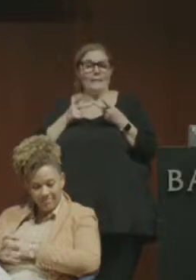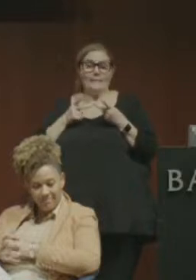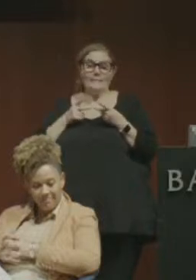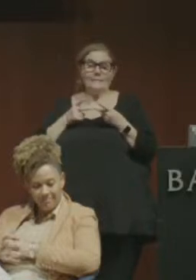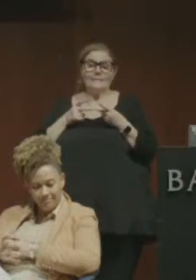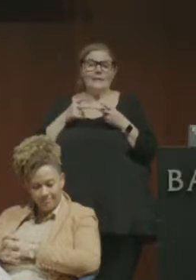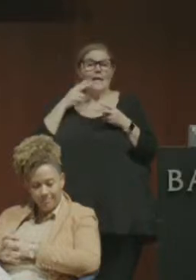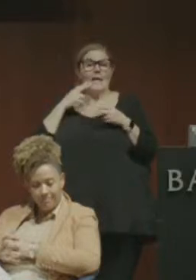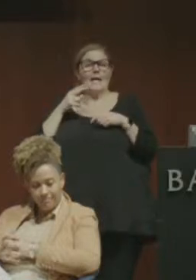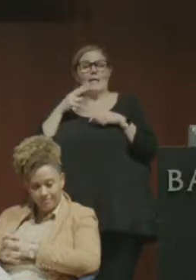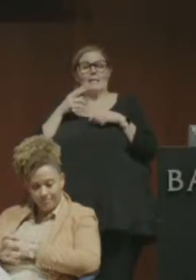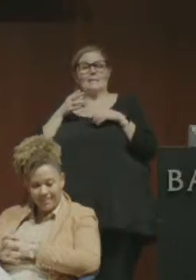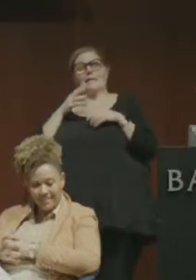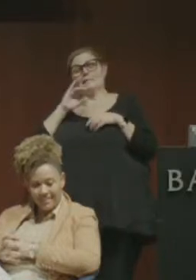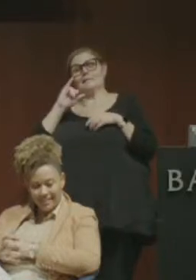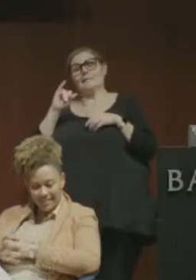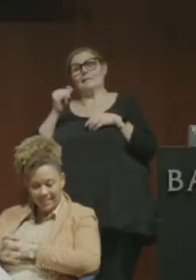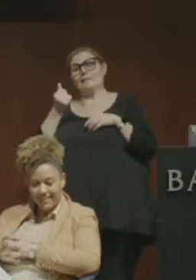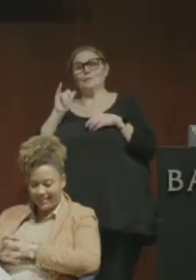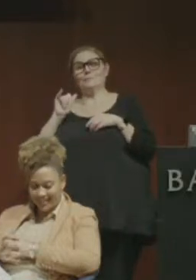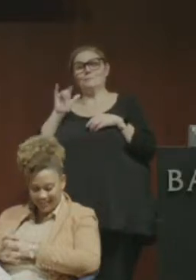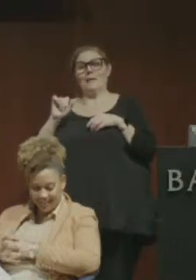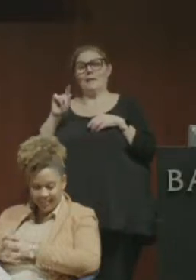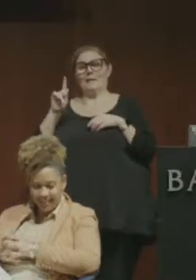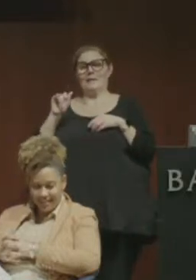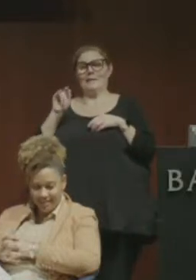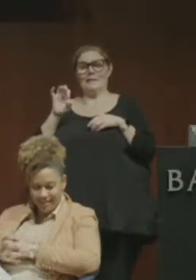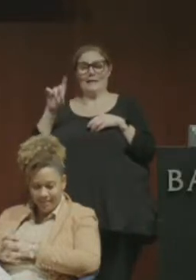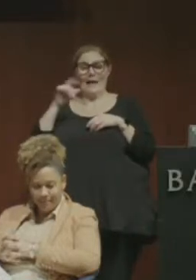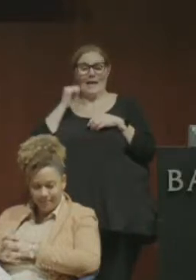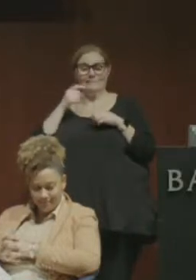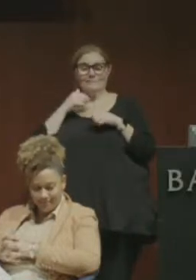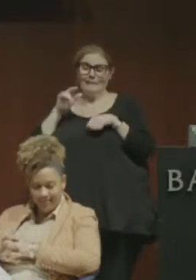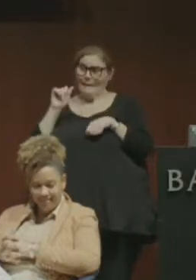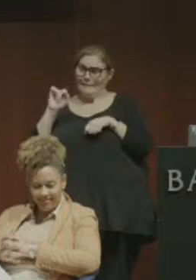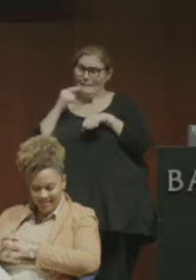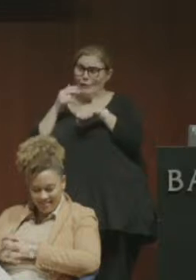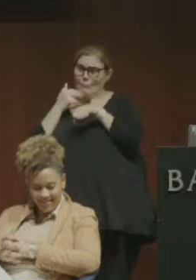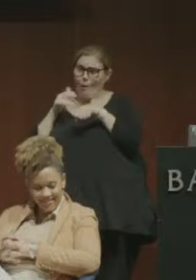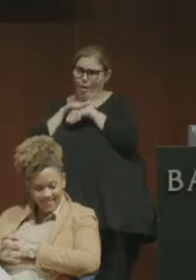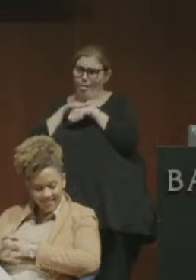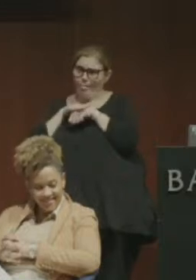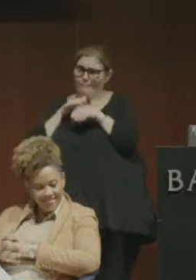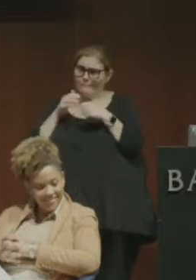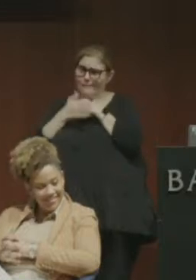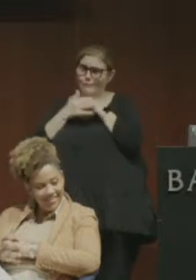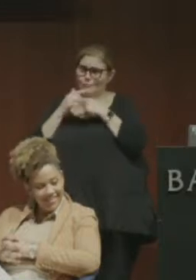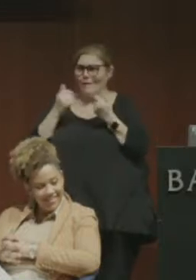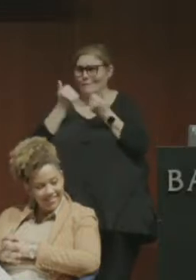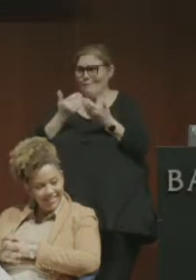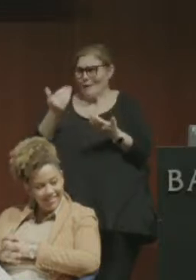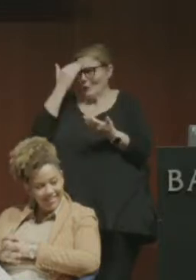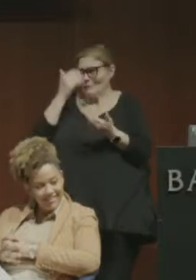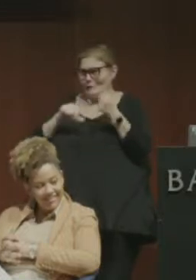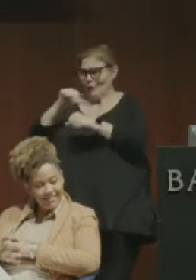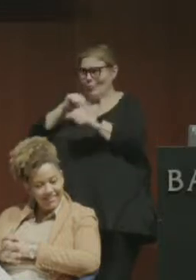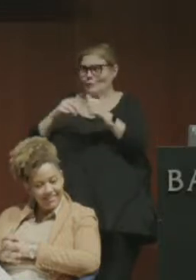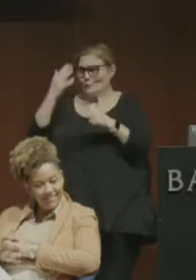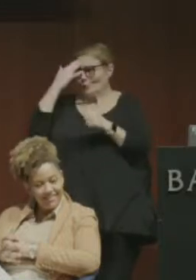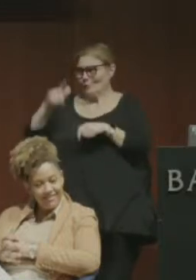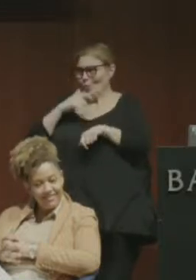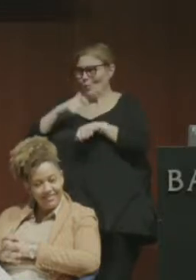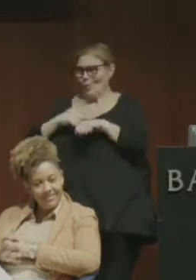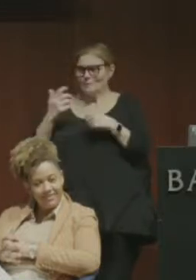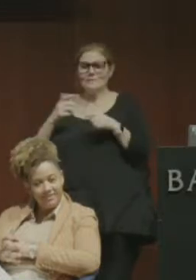Jamaica Kincaid calls Antigua, everything turns on personal connections. So, so he knew me, he's known me for a long time, so he